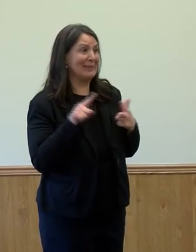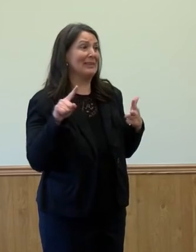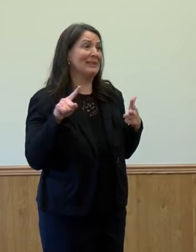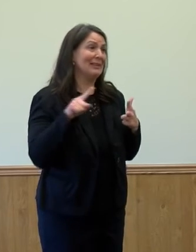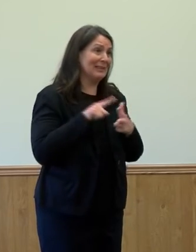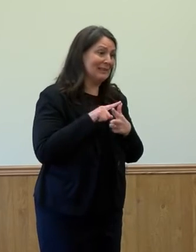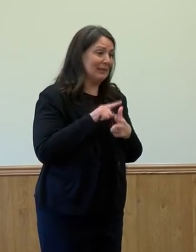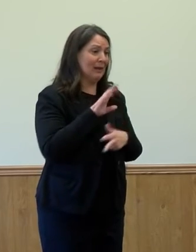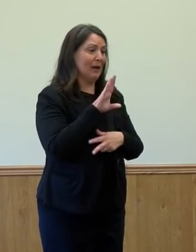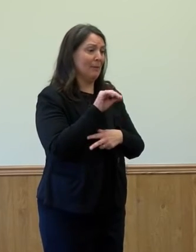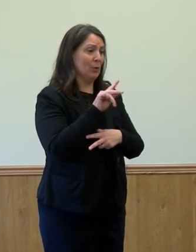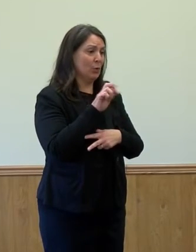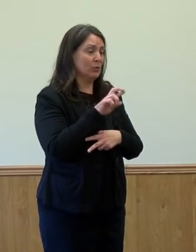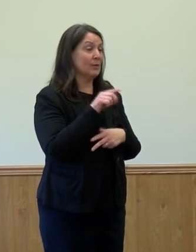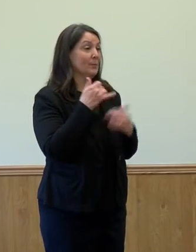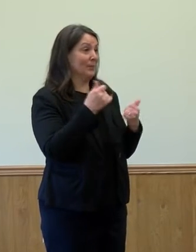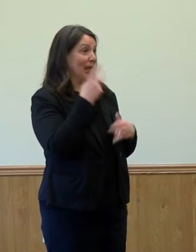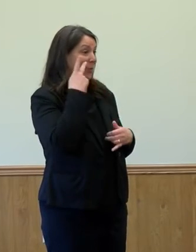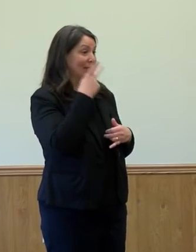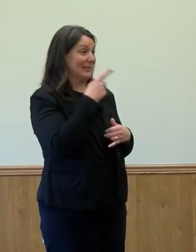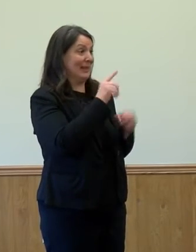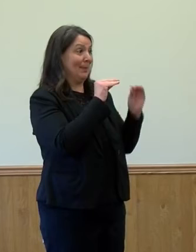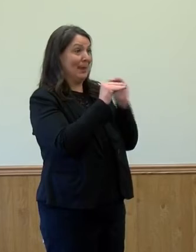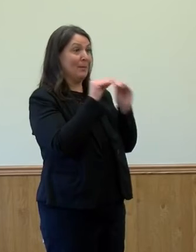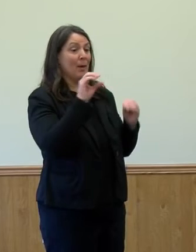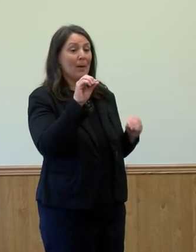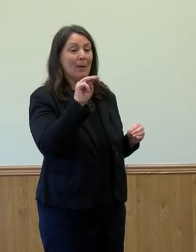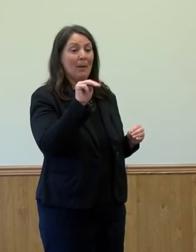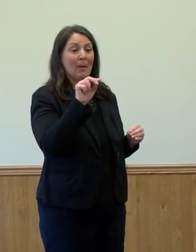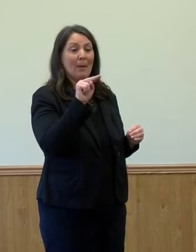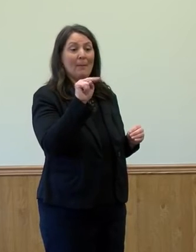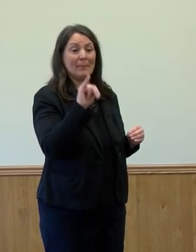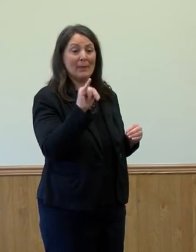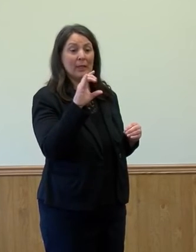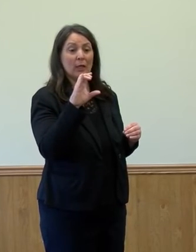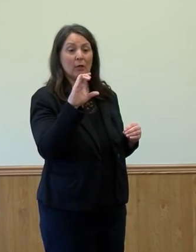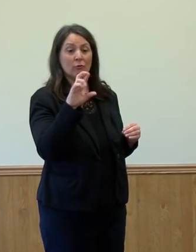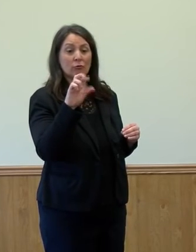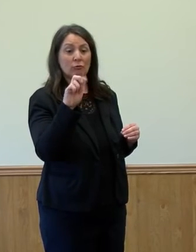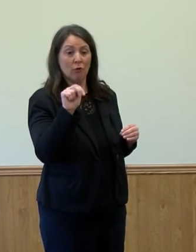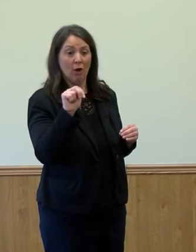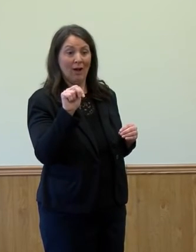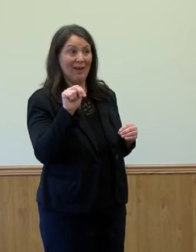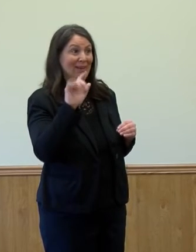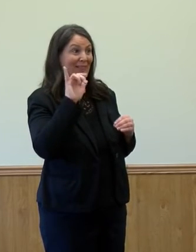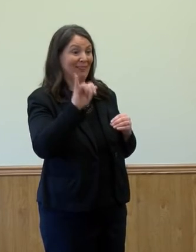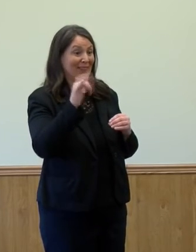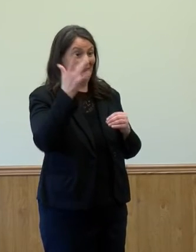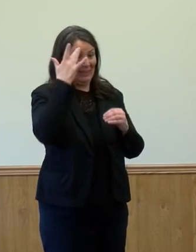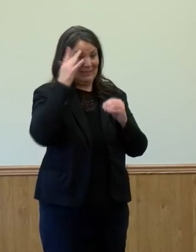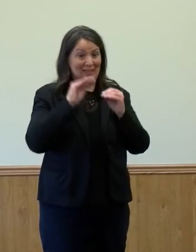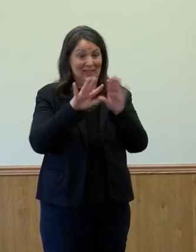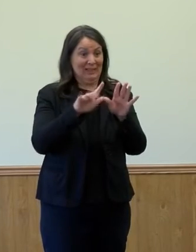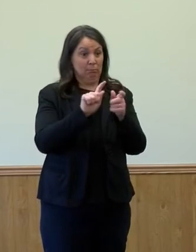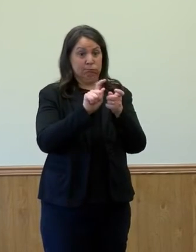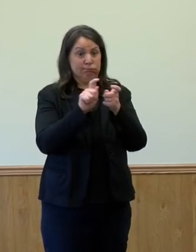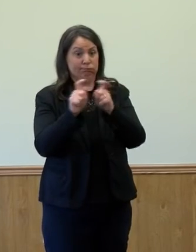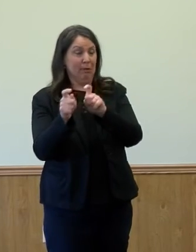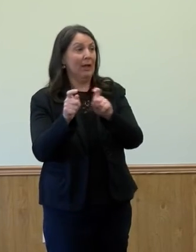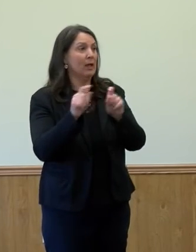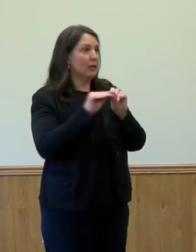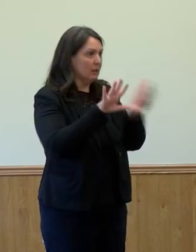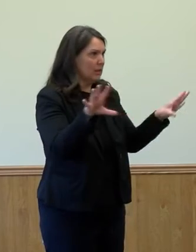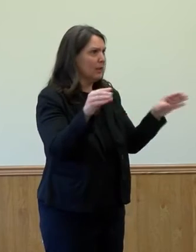initial data of the Omicron variant, boosters are effective. They are going to prevent hospitalizations and severe illness, and we have to take that